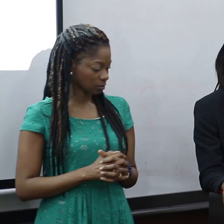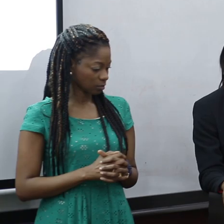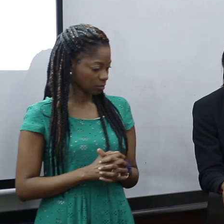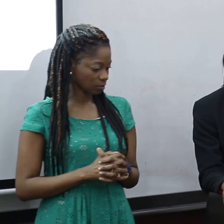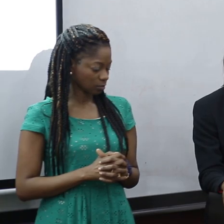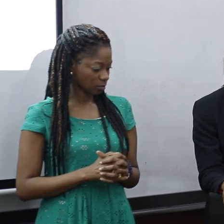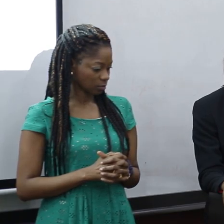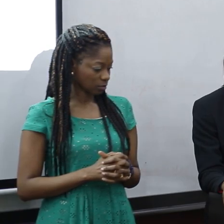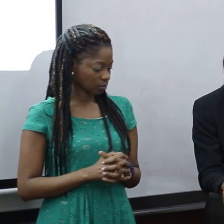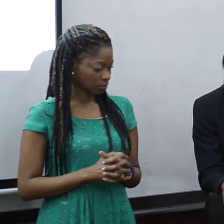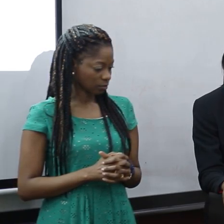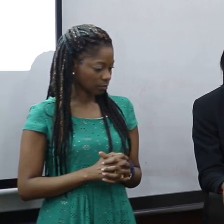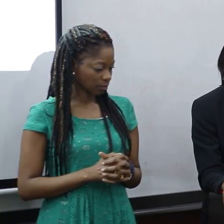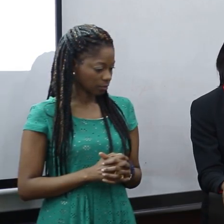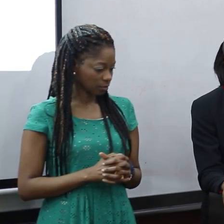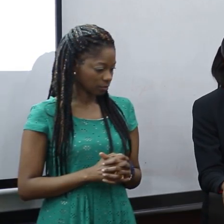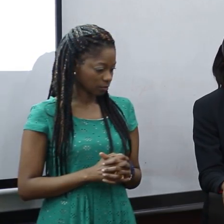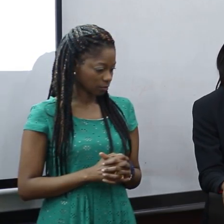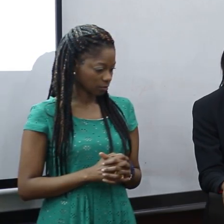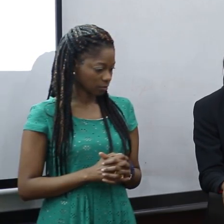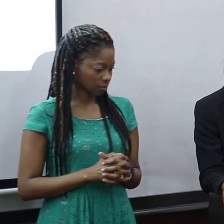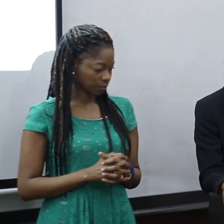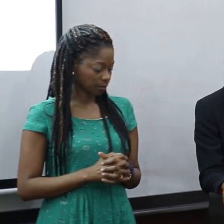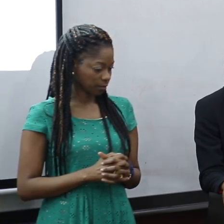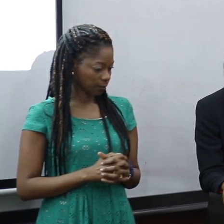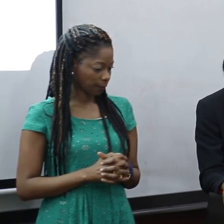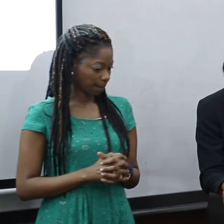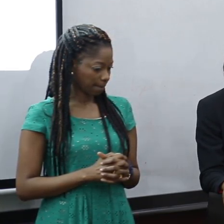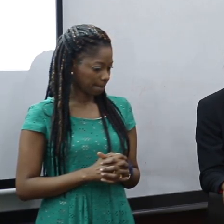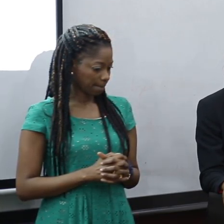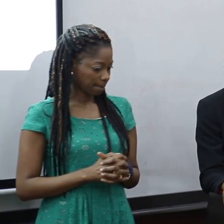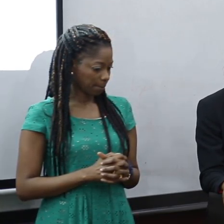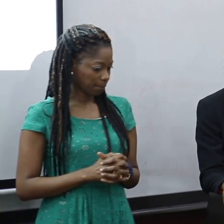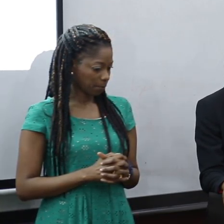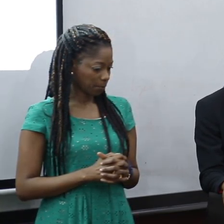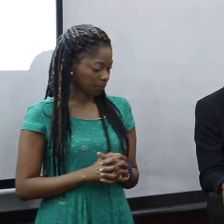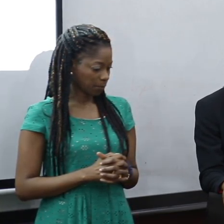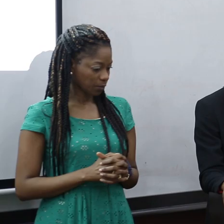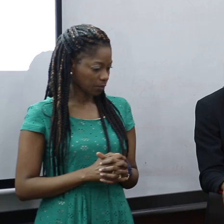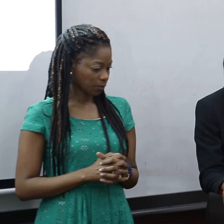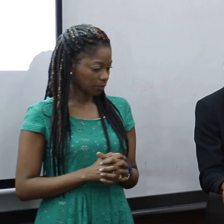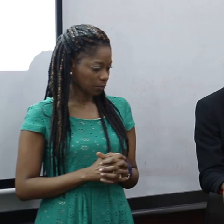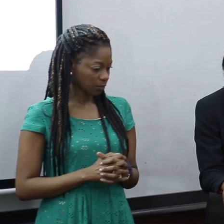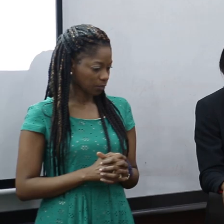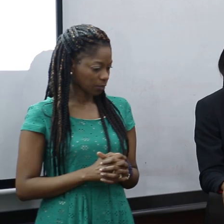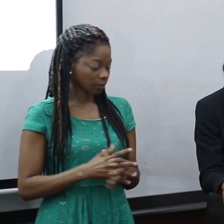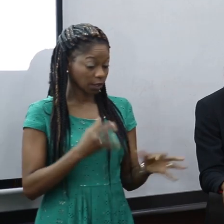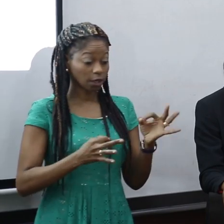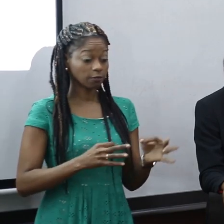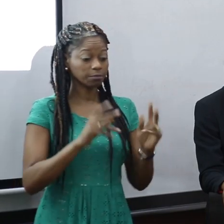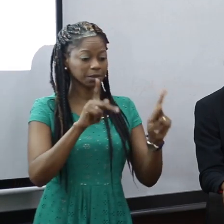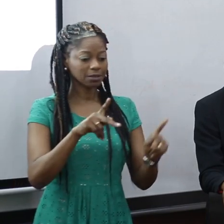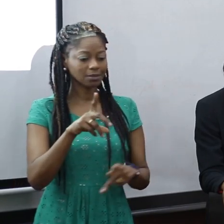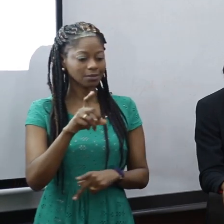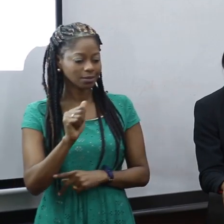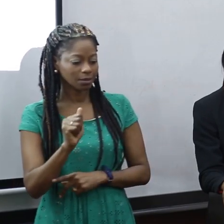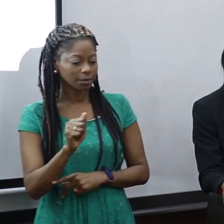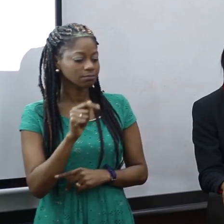with others. It states, most notably, that the existence of a disability shall in no